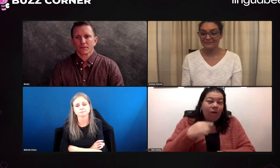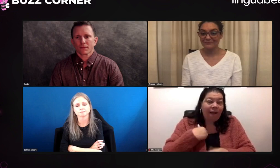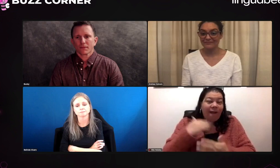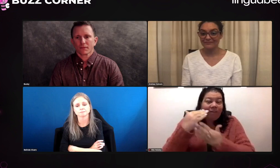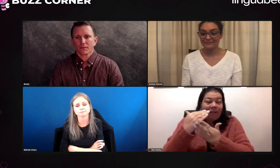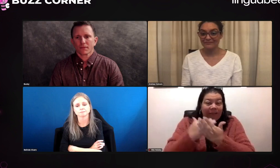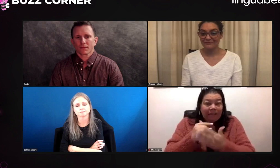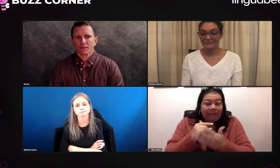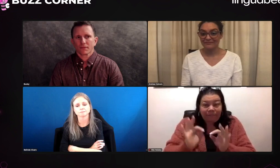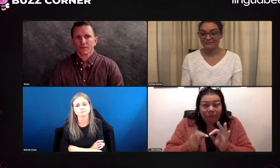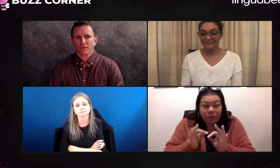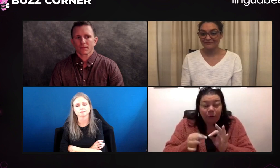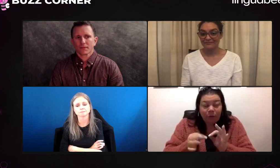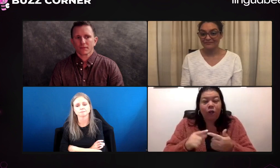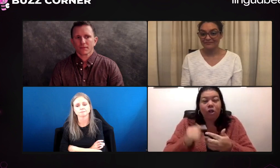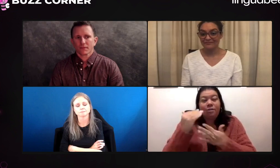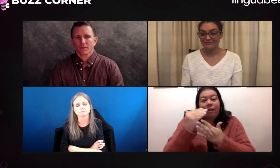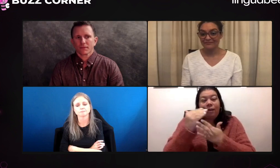forth. That's right.